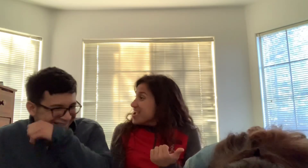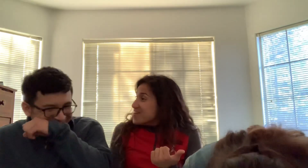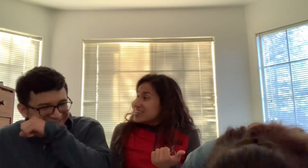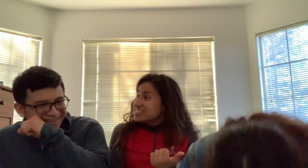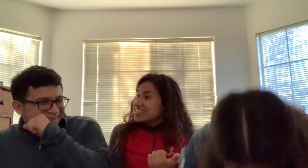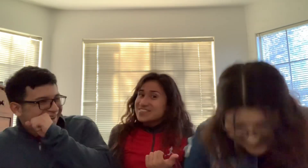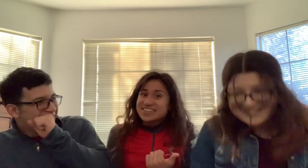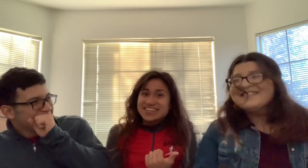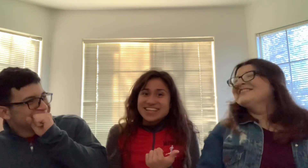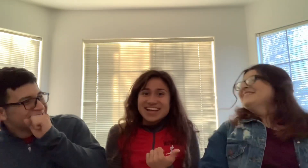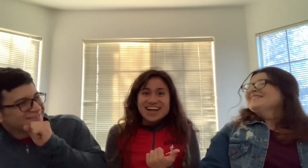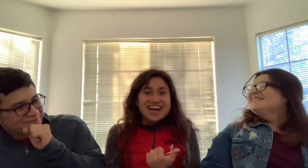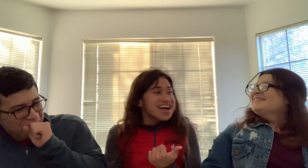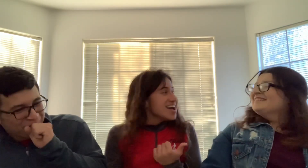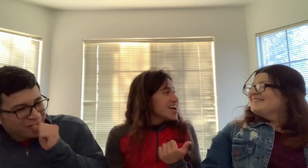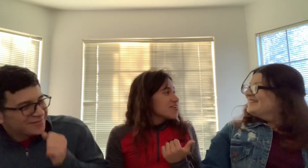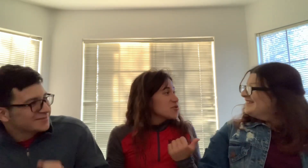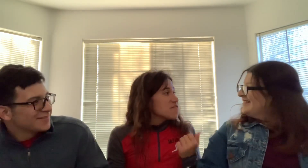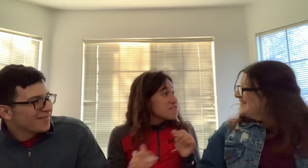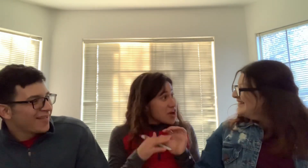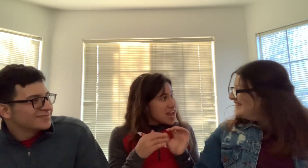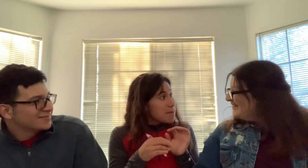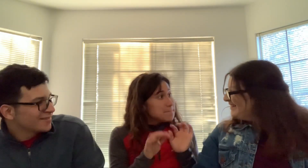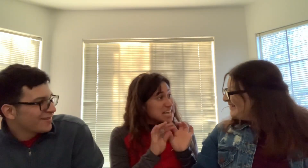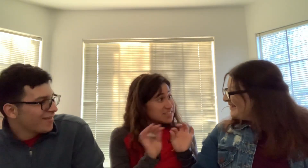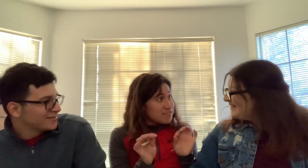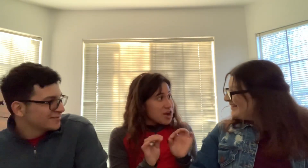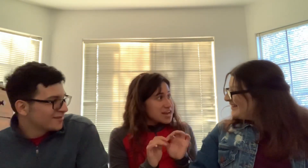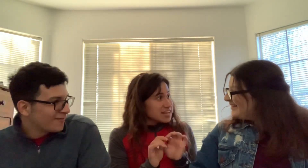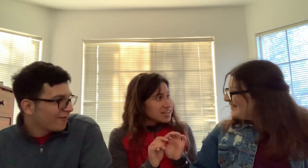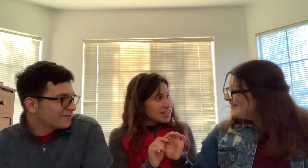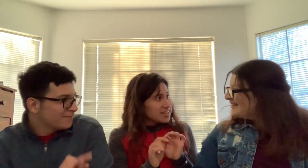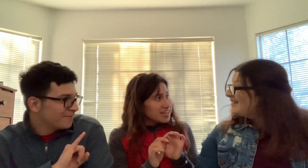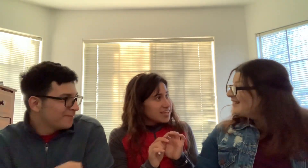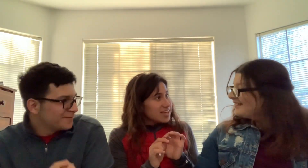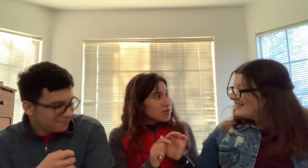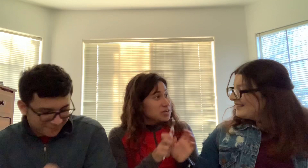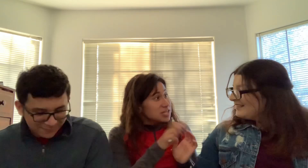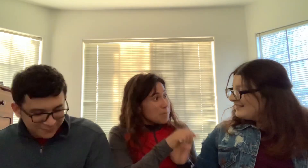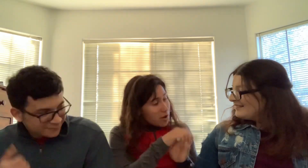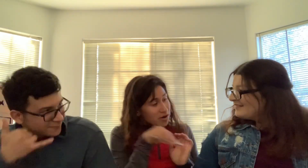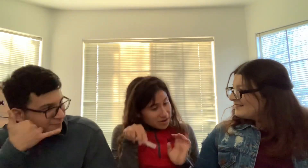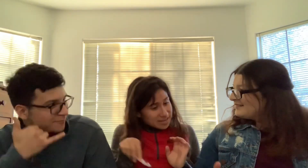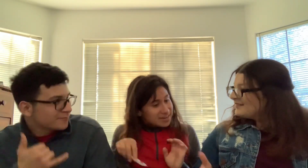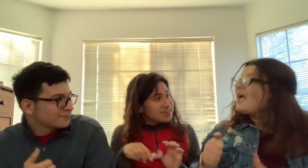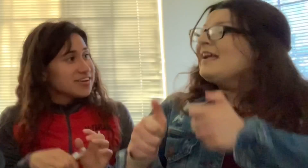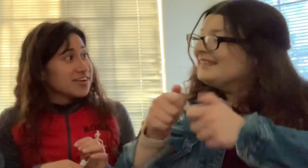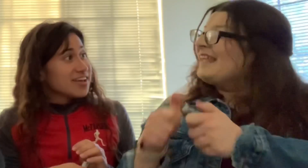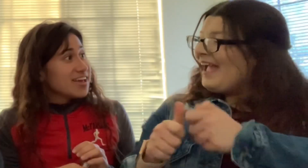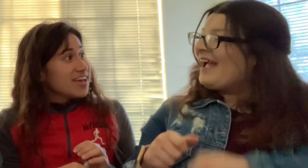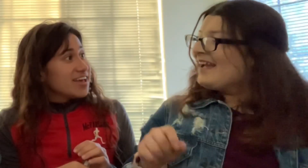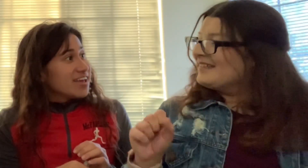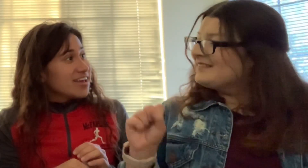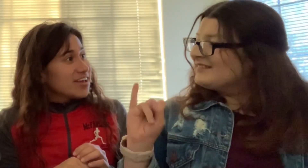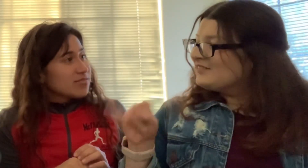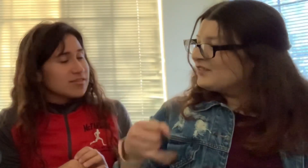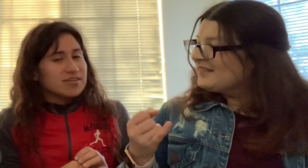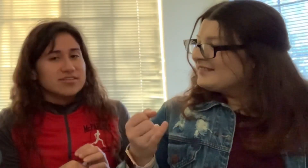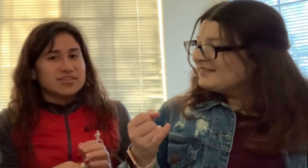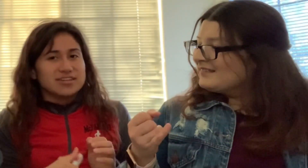We should have done that. Your friend, best friend. We should have brought her here. Oh, no, no,